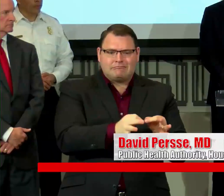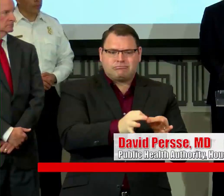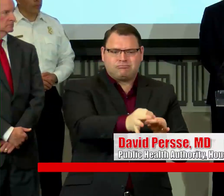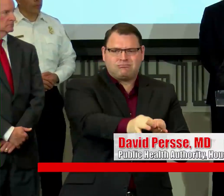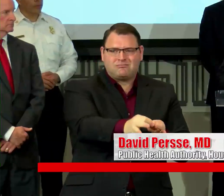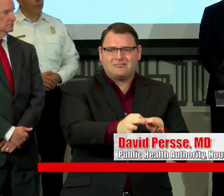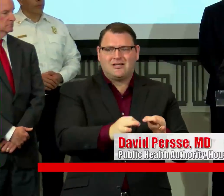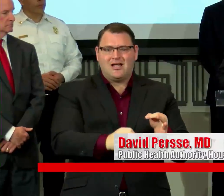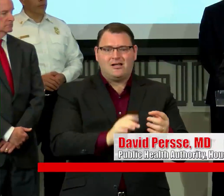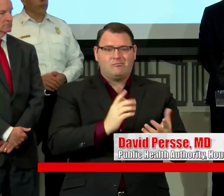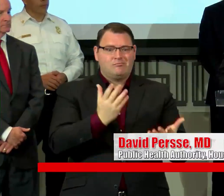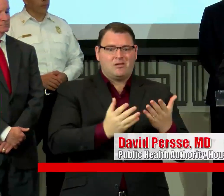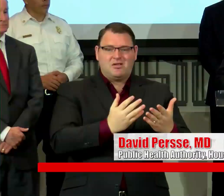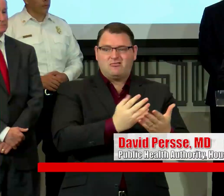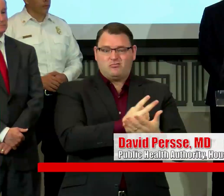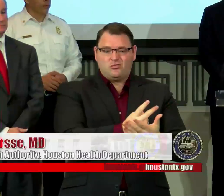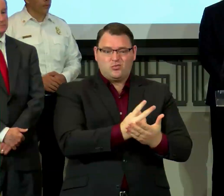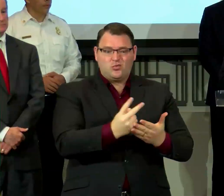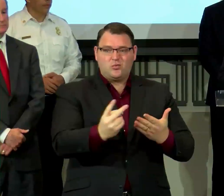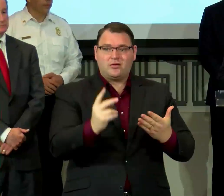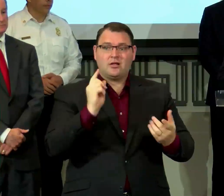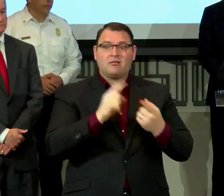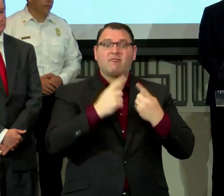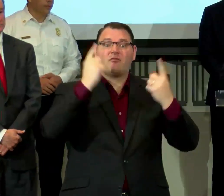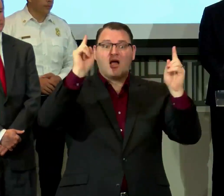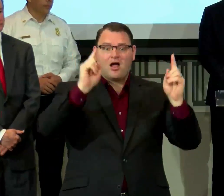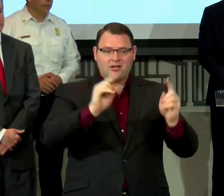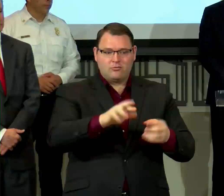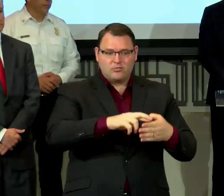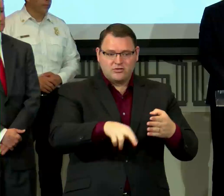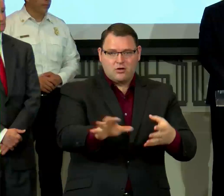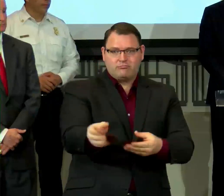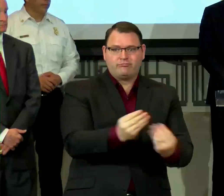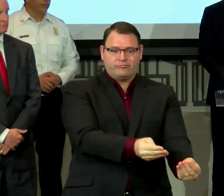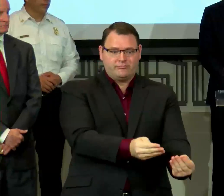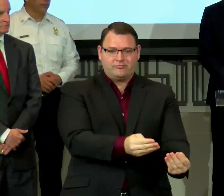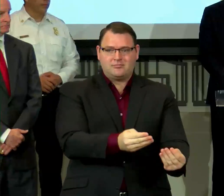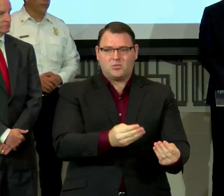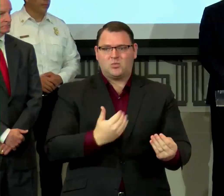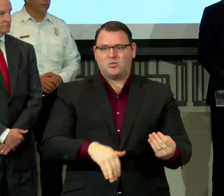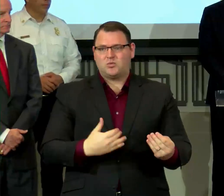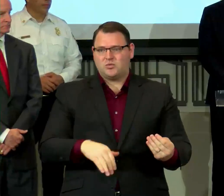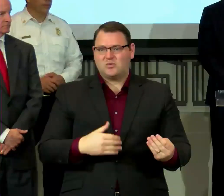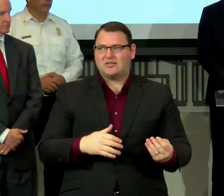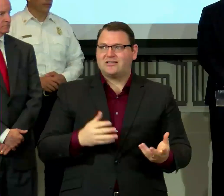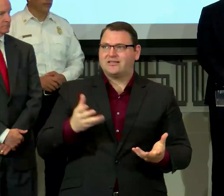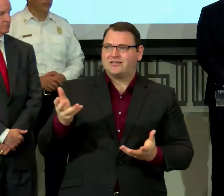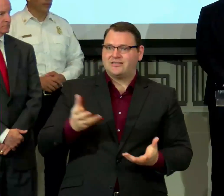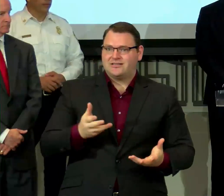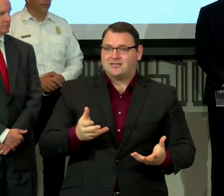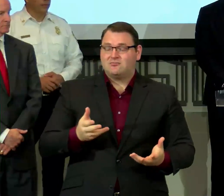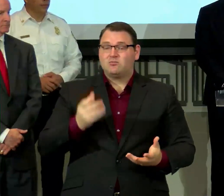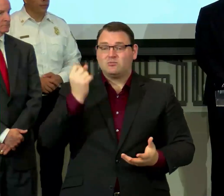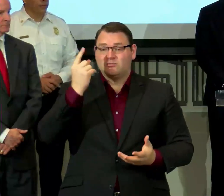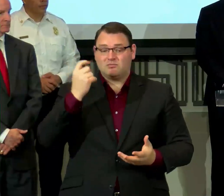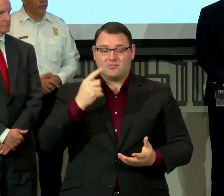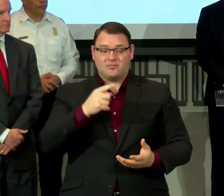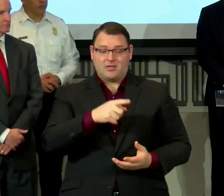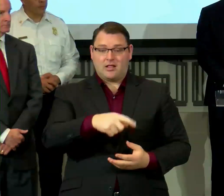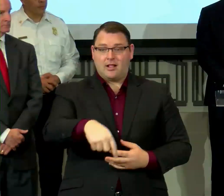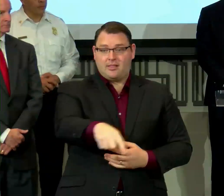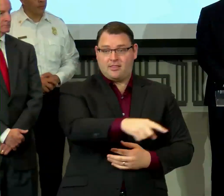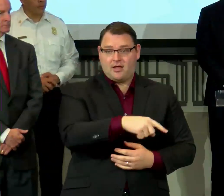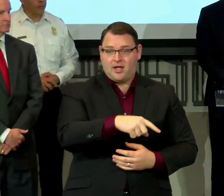up to as much as 2 weeks in some cases. We believe, we understand, we're led to believe that they are at least notifying the